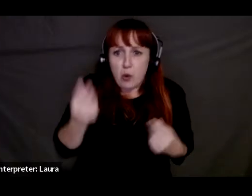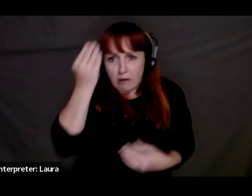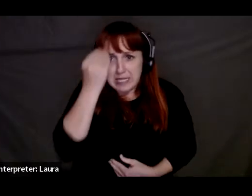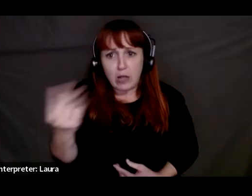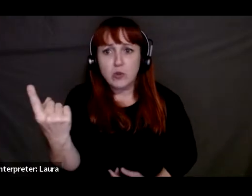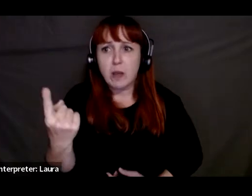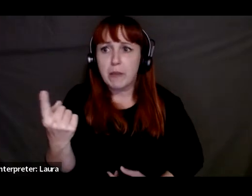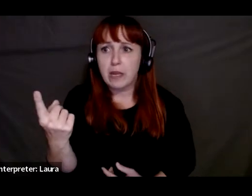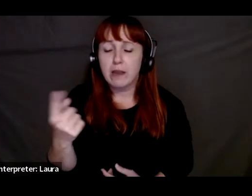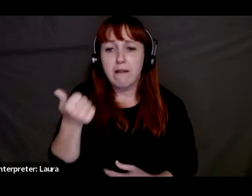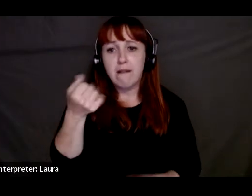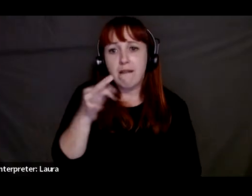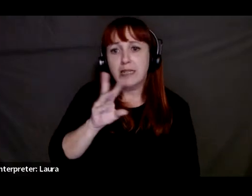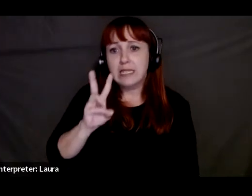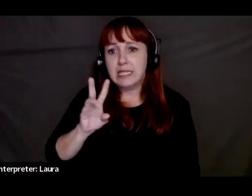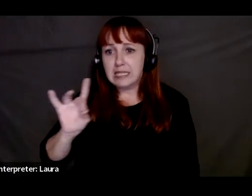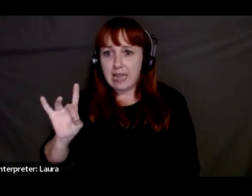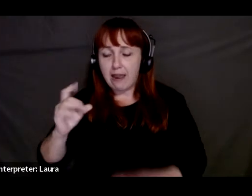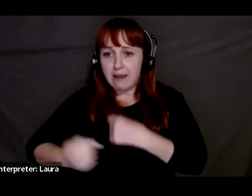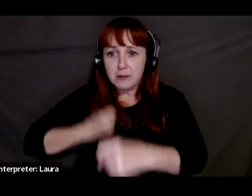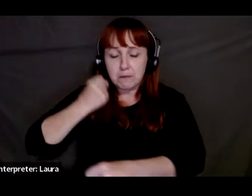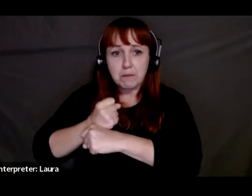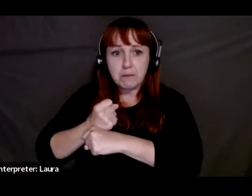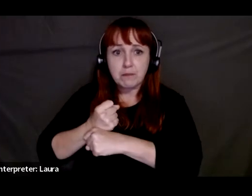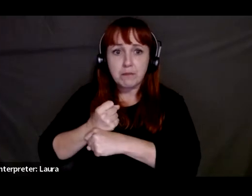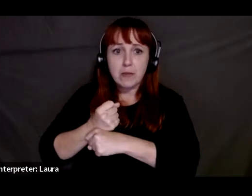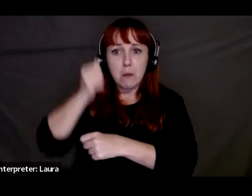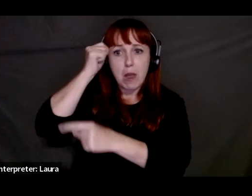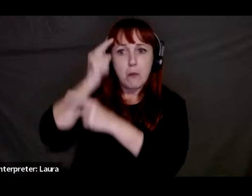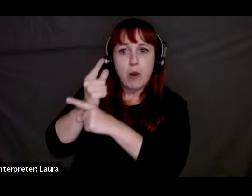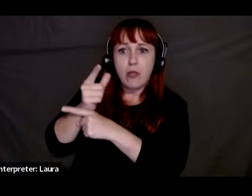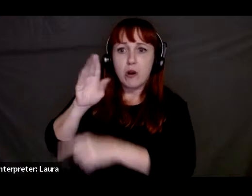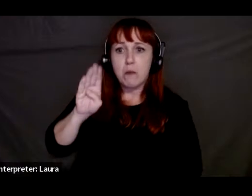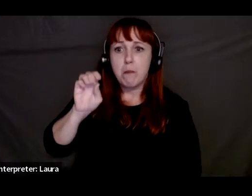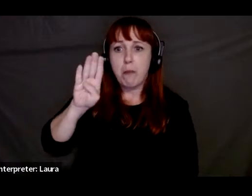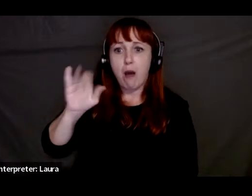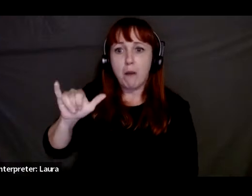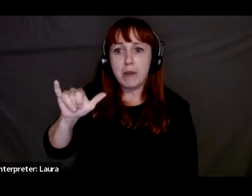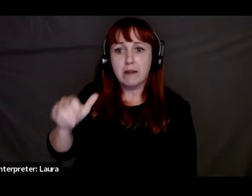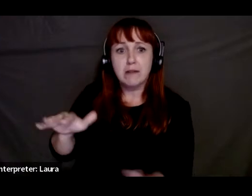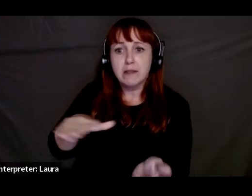something. In 1968, I lost my brother Bobby